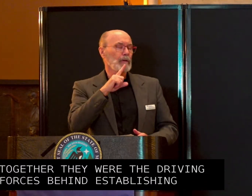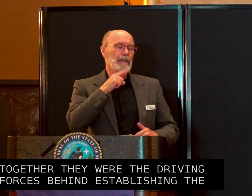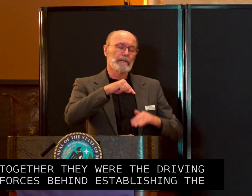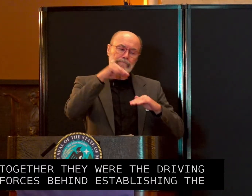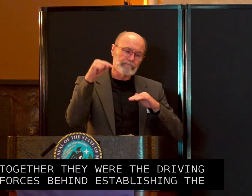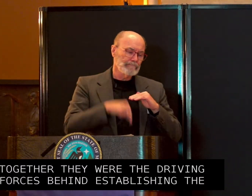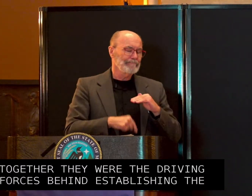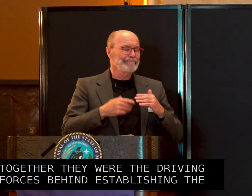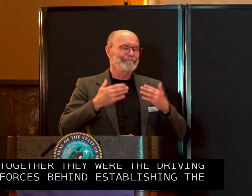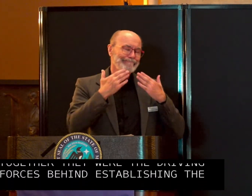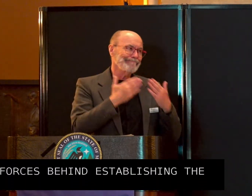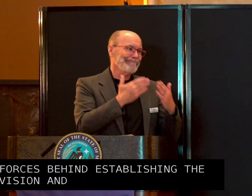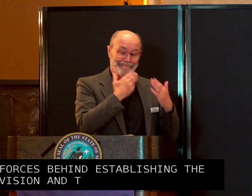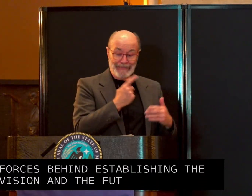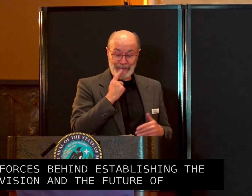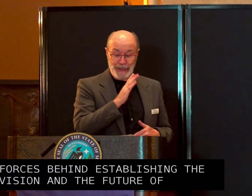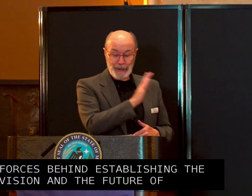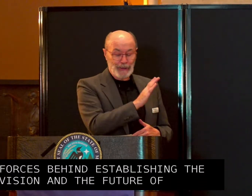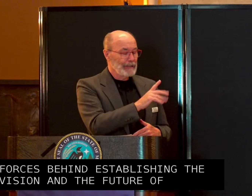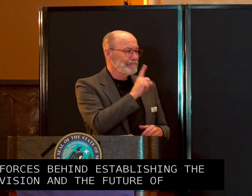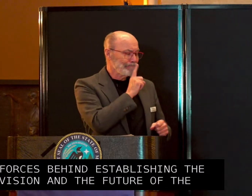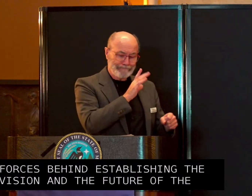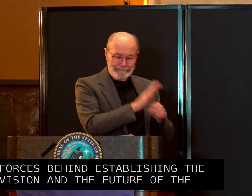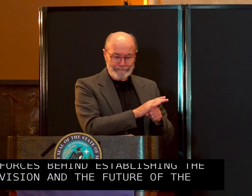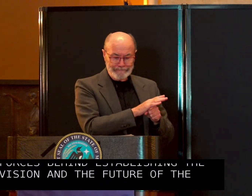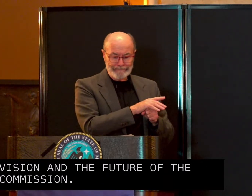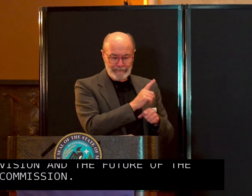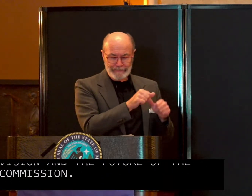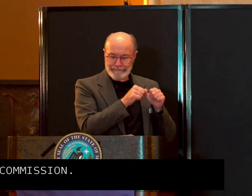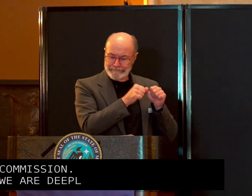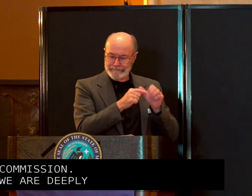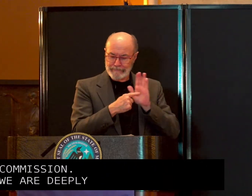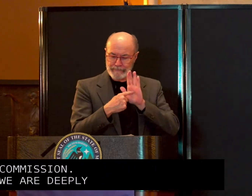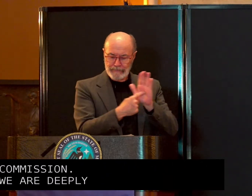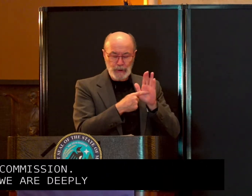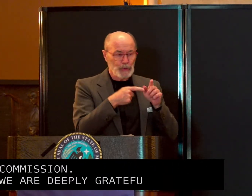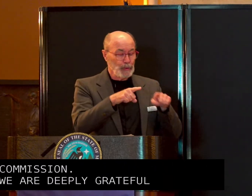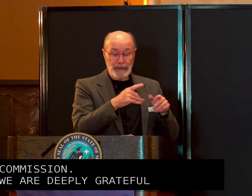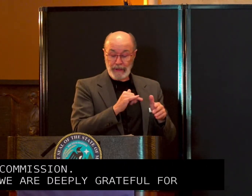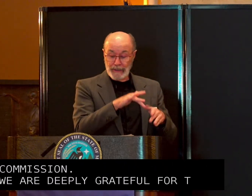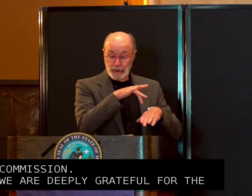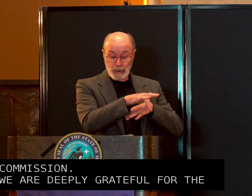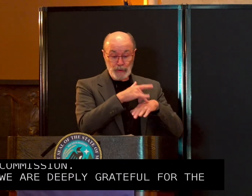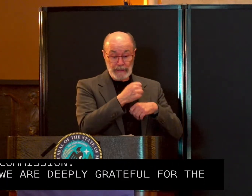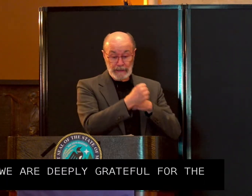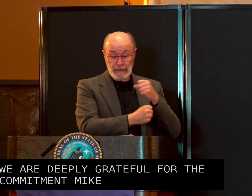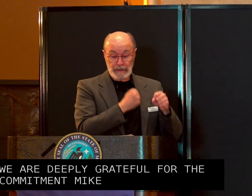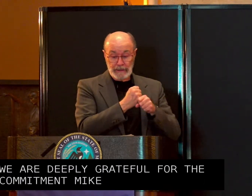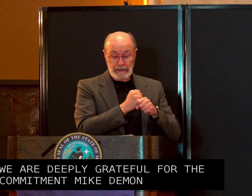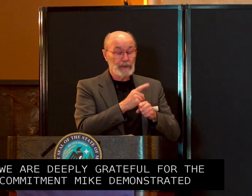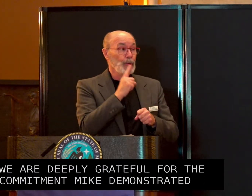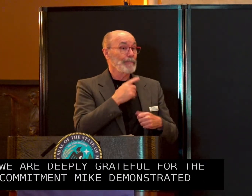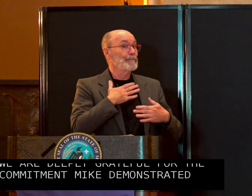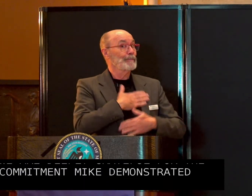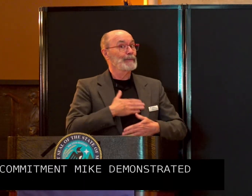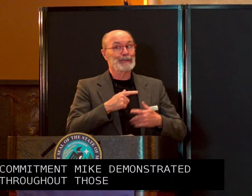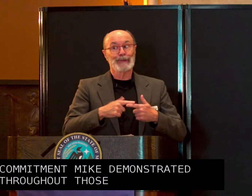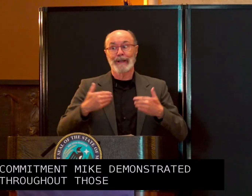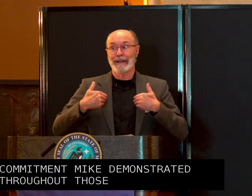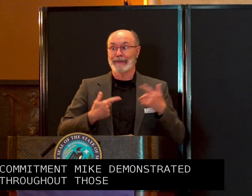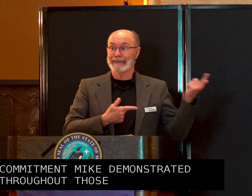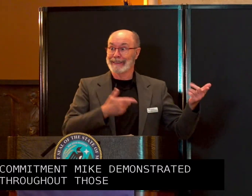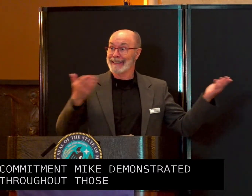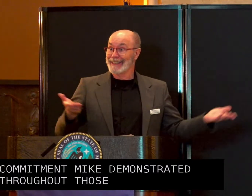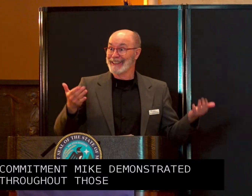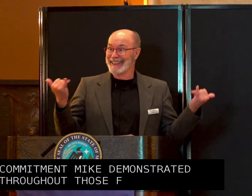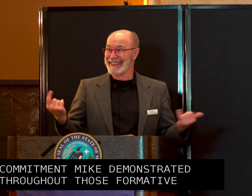future of the commission. We are deeply grateful for the commitment Mike demonstrated throughout those formative years, and